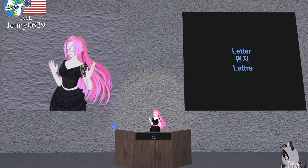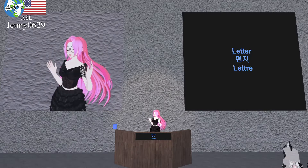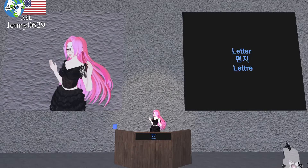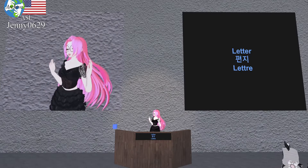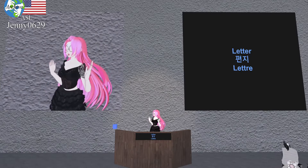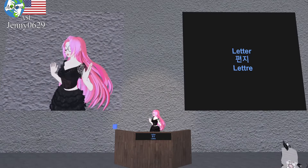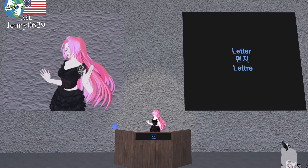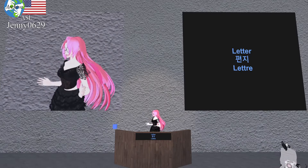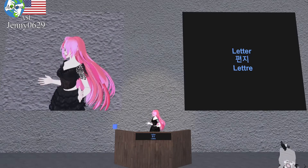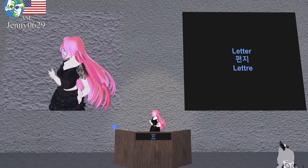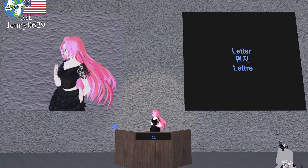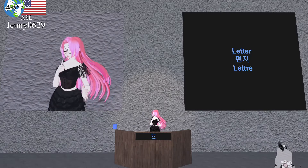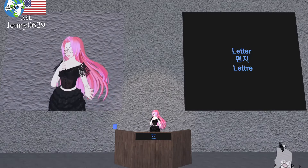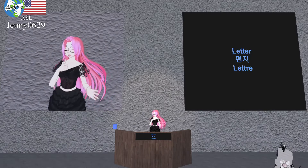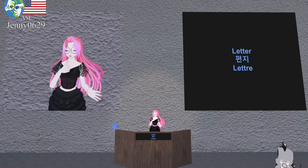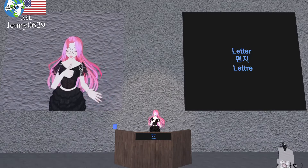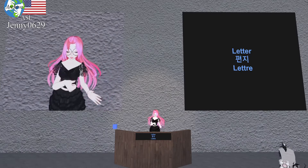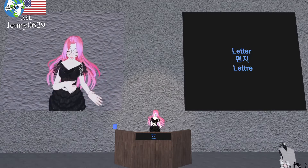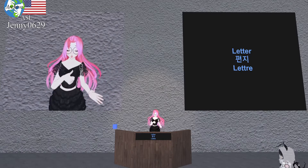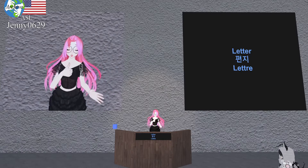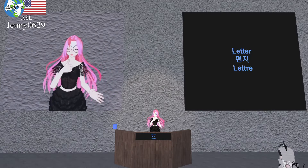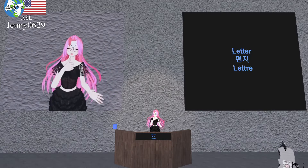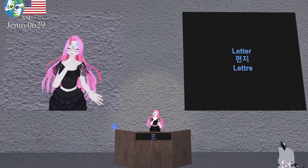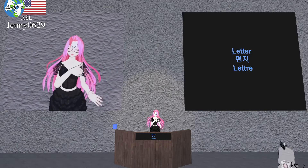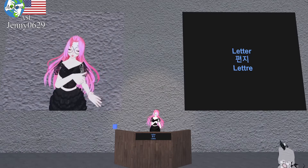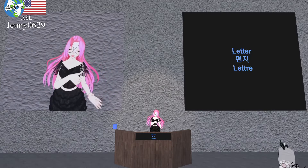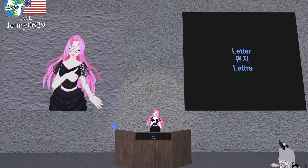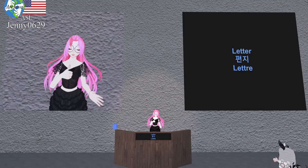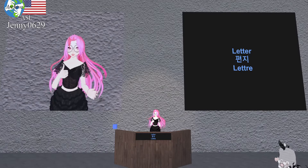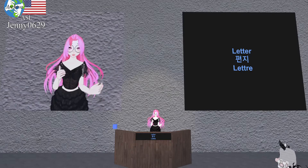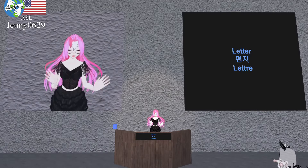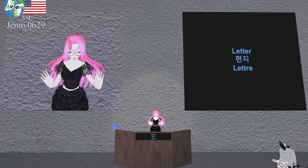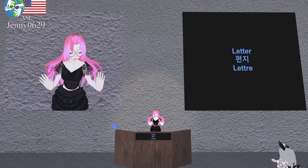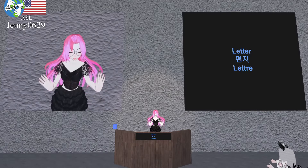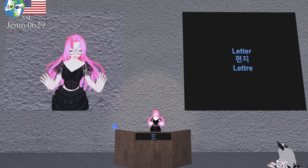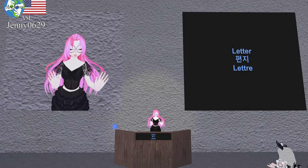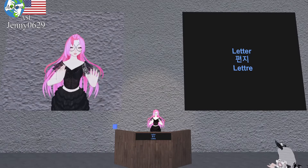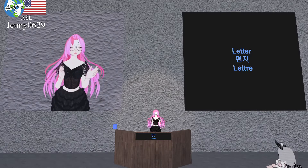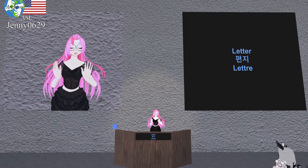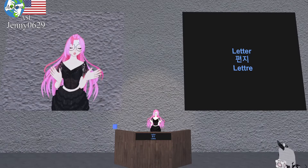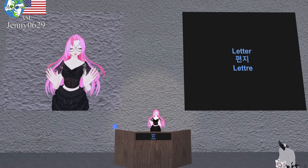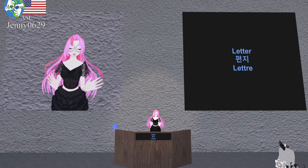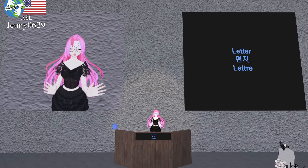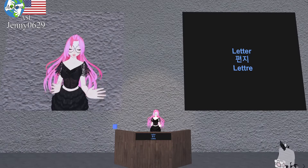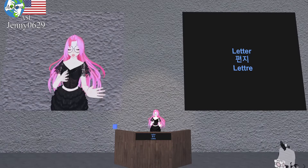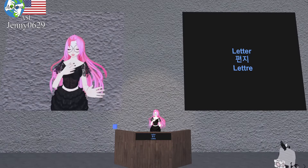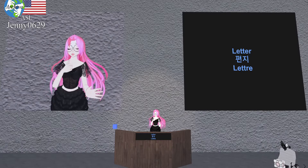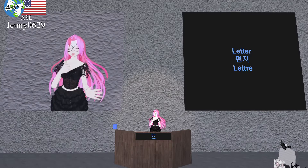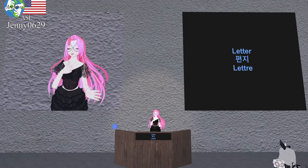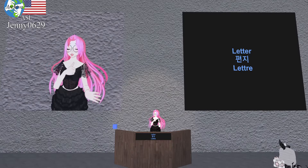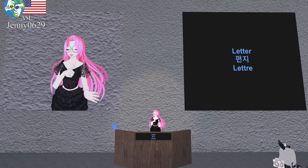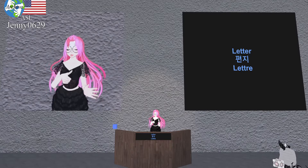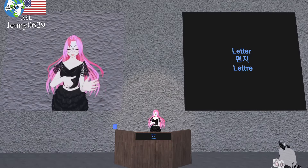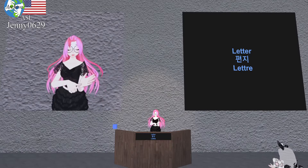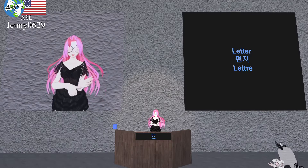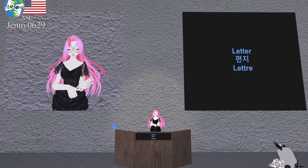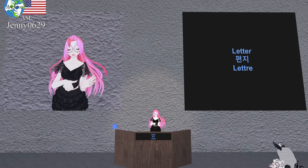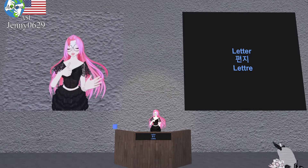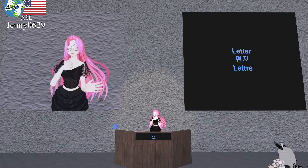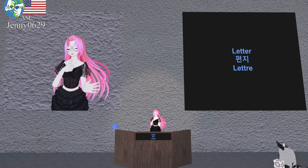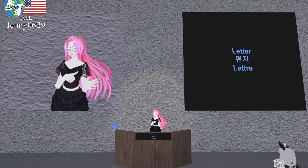Do not lick your thumb. Just put it in front of you like this. Maybe you could stick your tongue out. Don't lick your thumb. Oh my